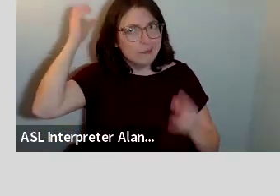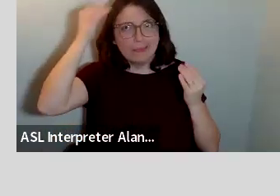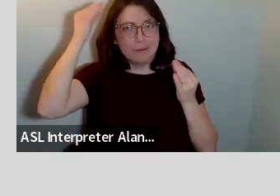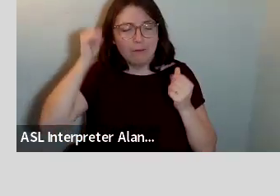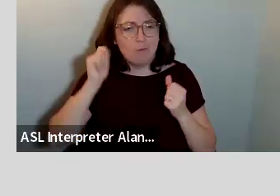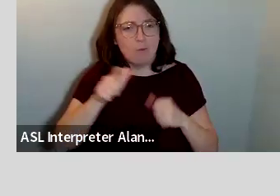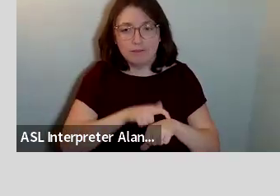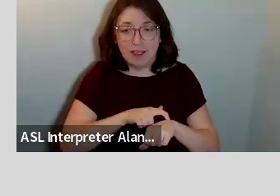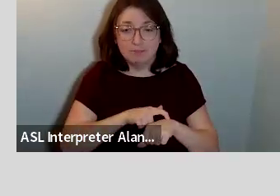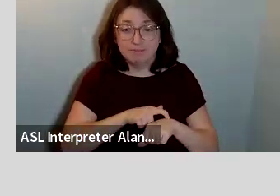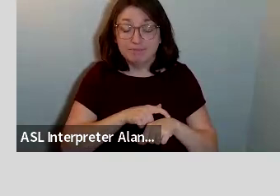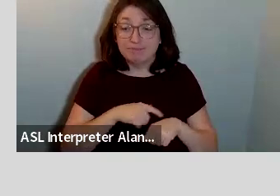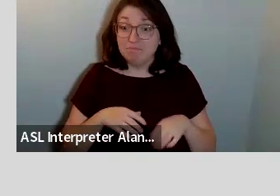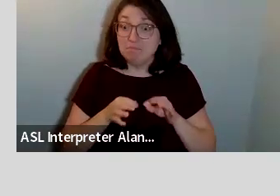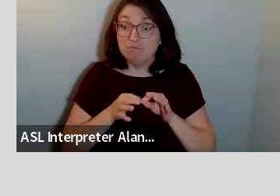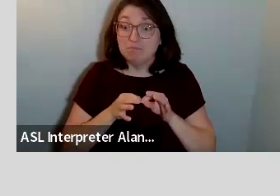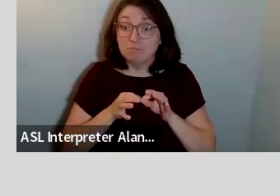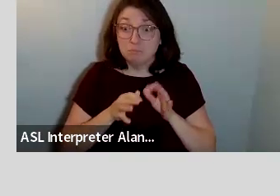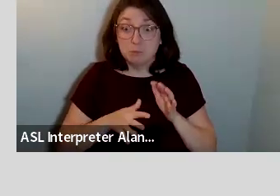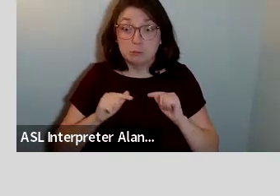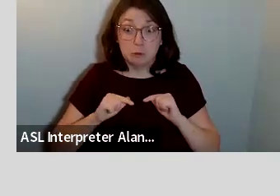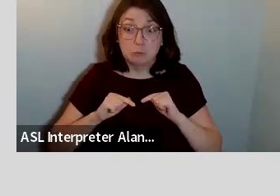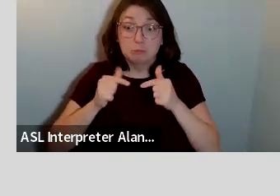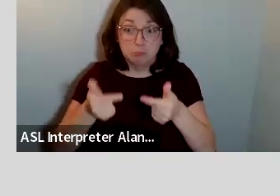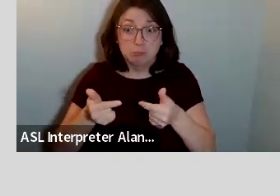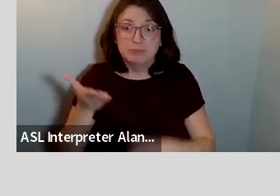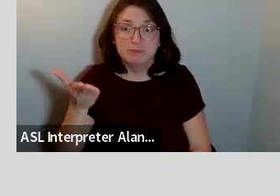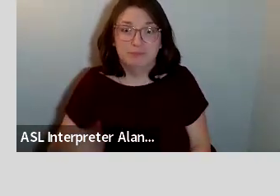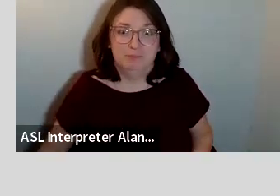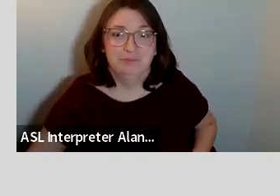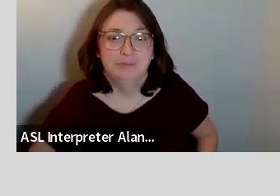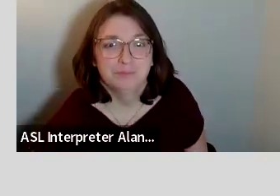I imagine some of that might resonate for some of the folks in the audience.